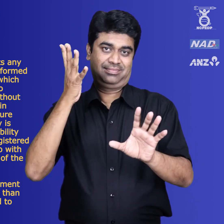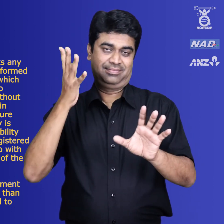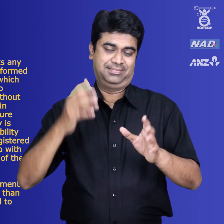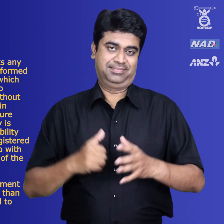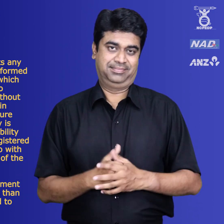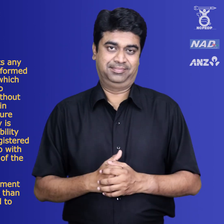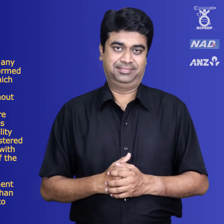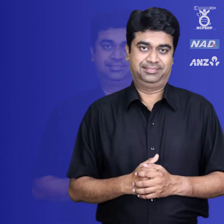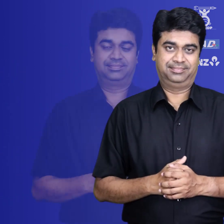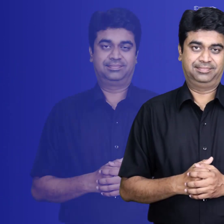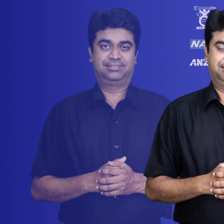with fine.